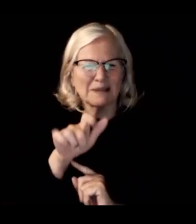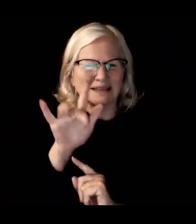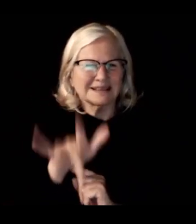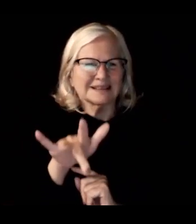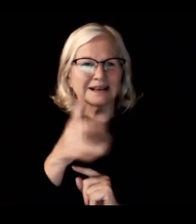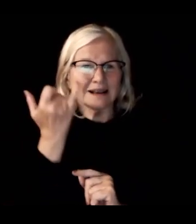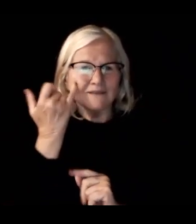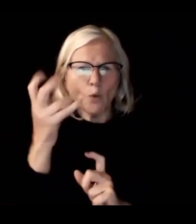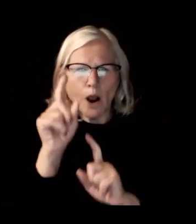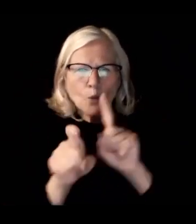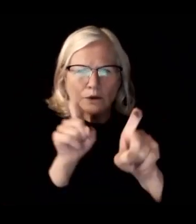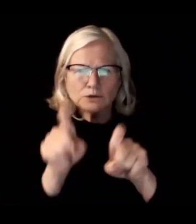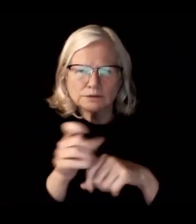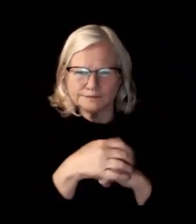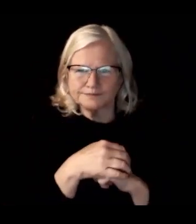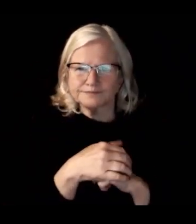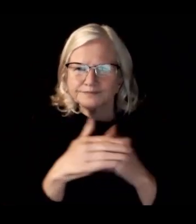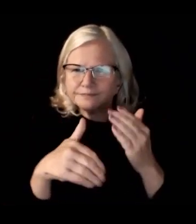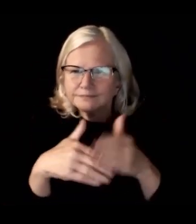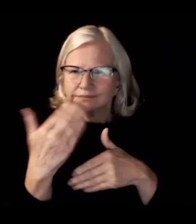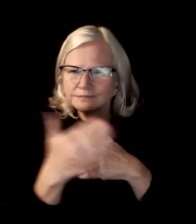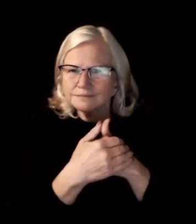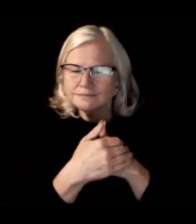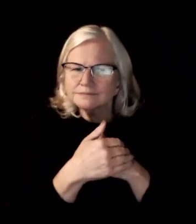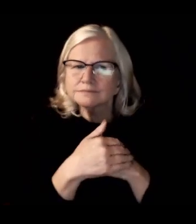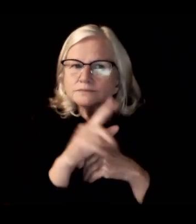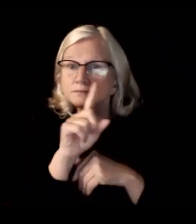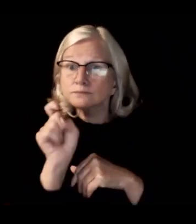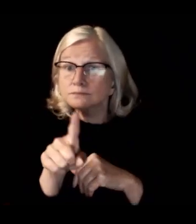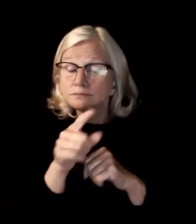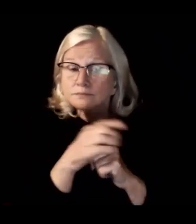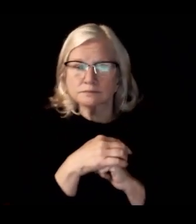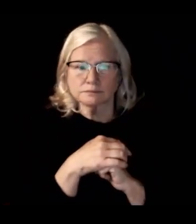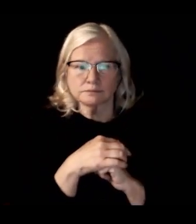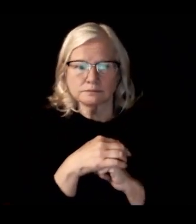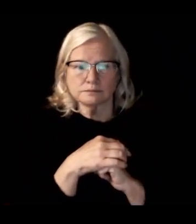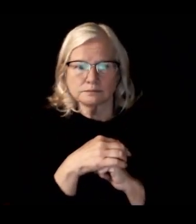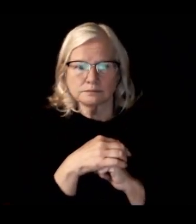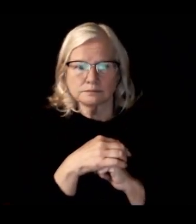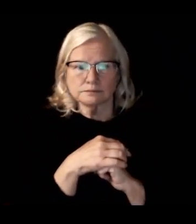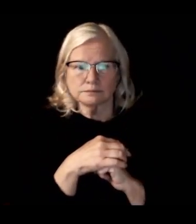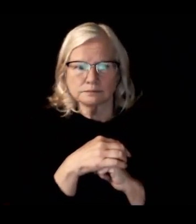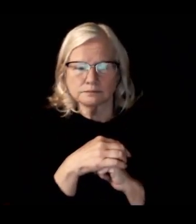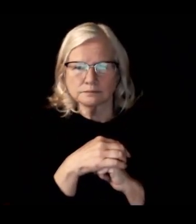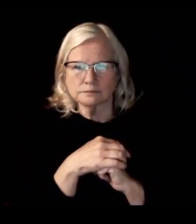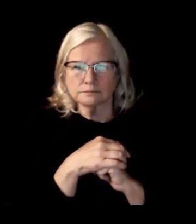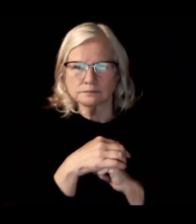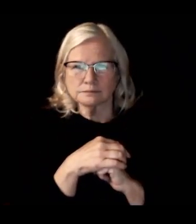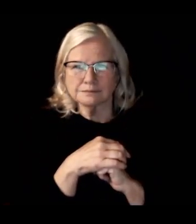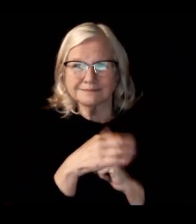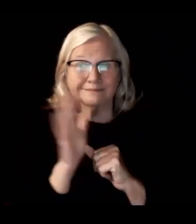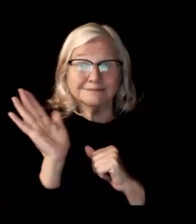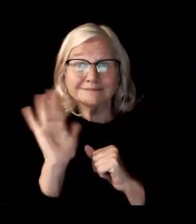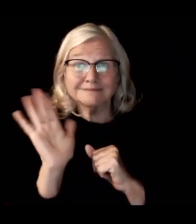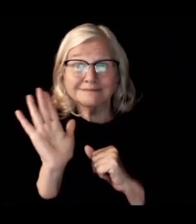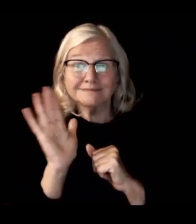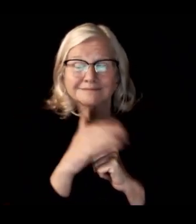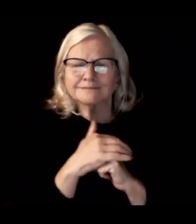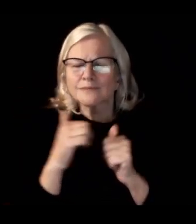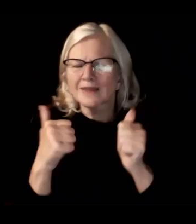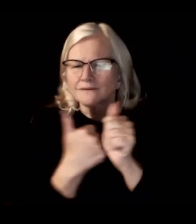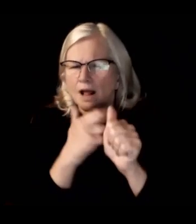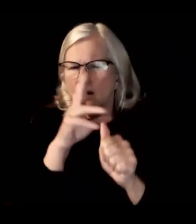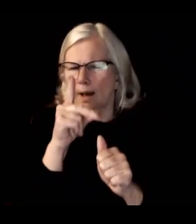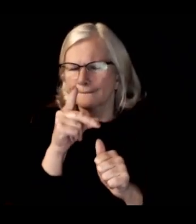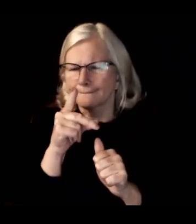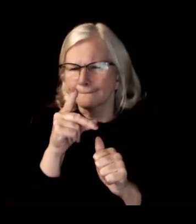Paul Scott with Foreign News Service. Your line is now open. Hi, I wanted to follow up on a note in this big paper